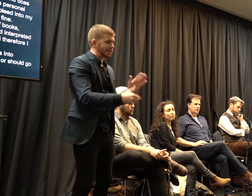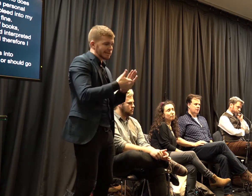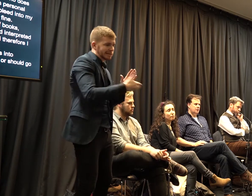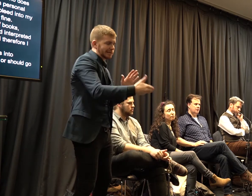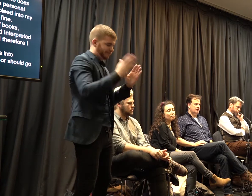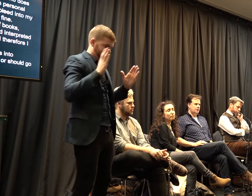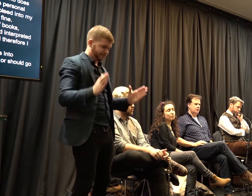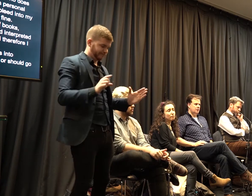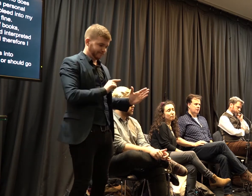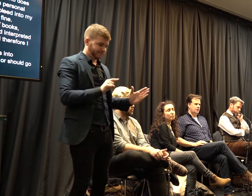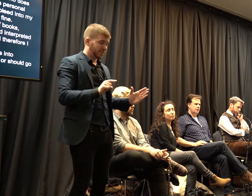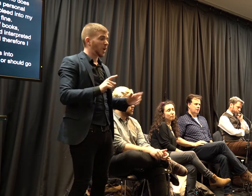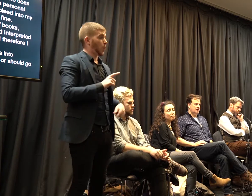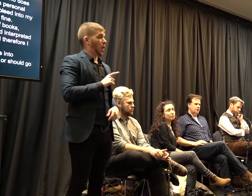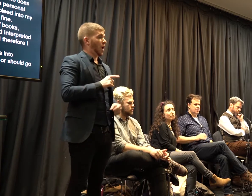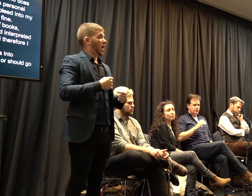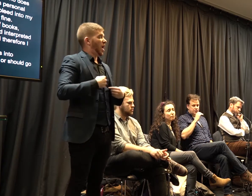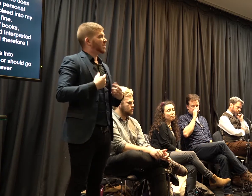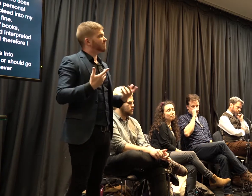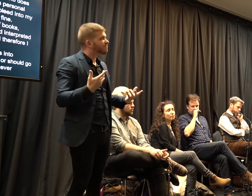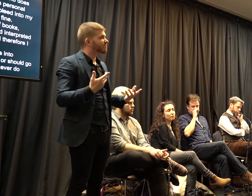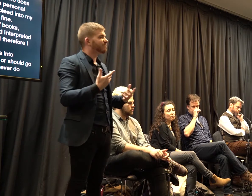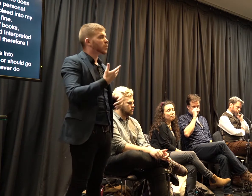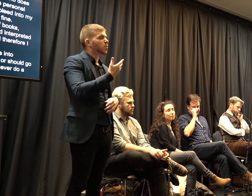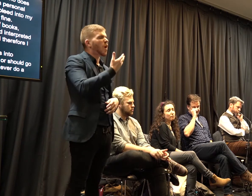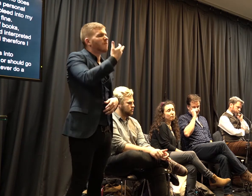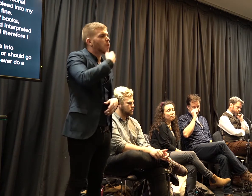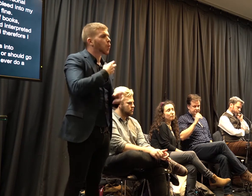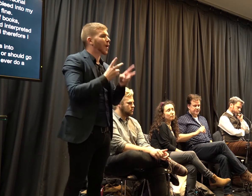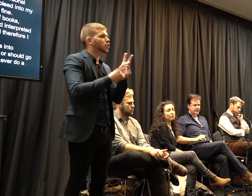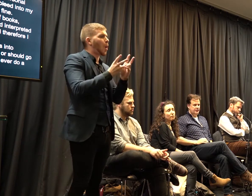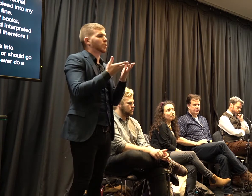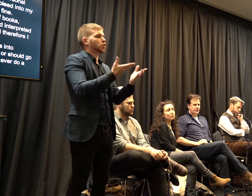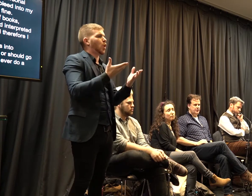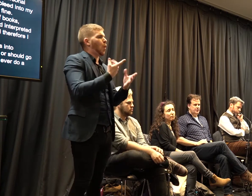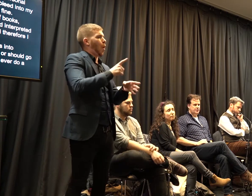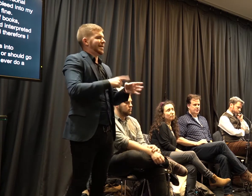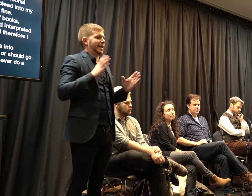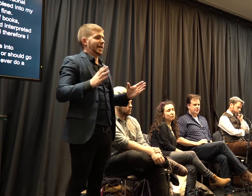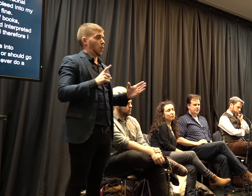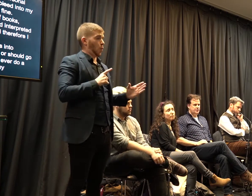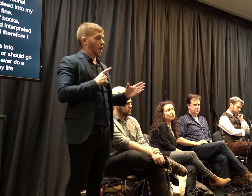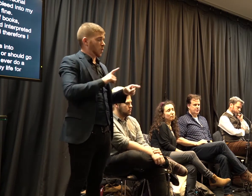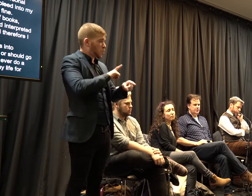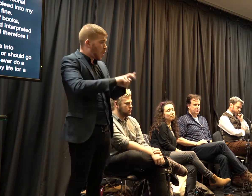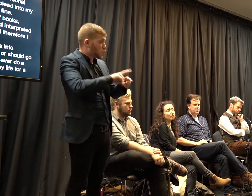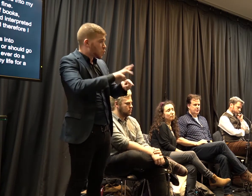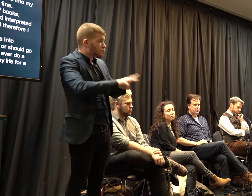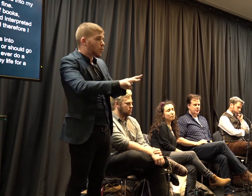which is why I only ever do a few every year, because it does take over my life for a good few weeks before the